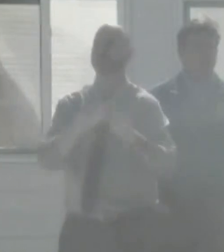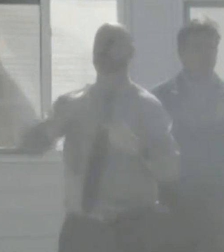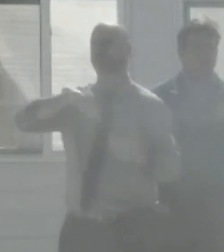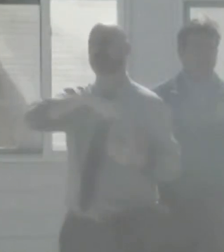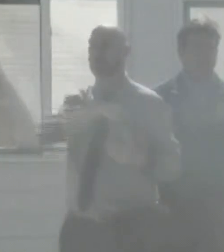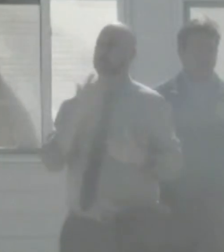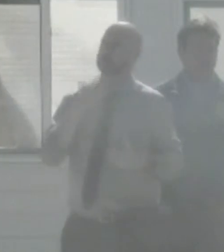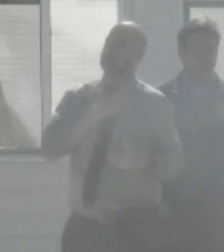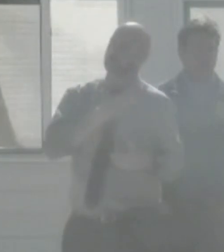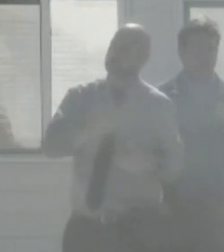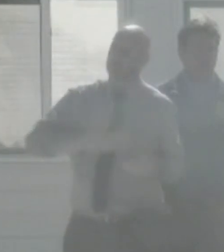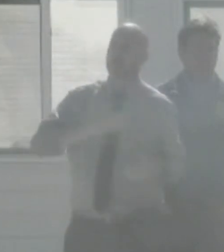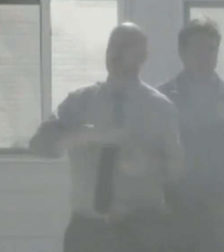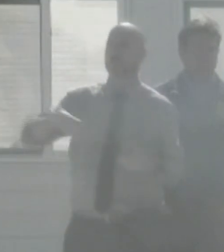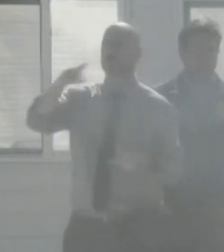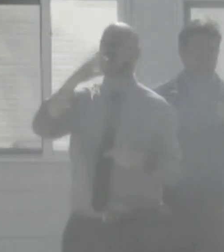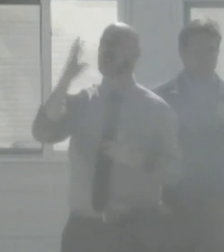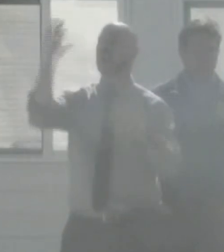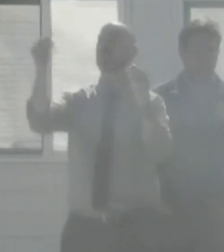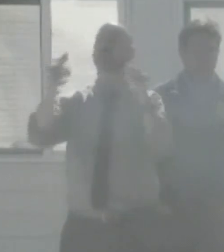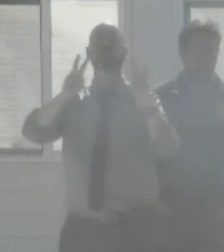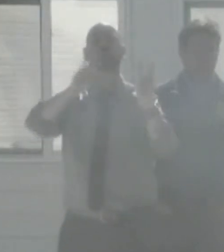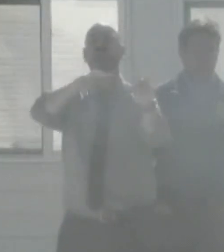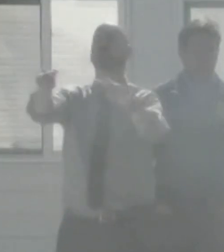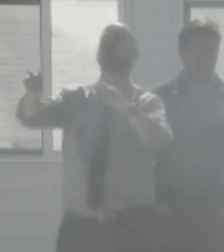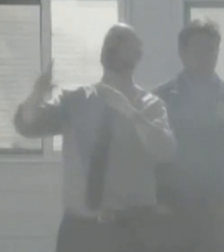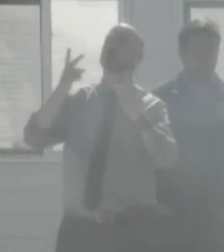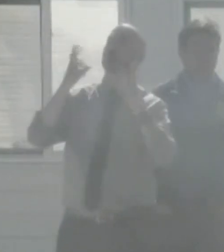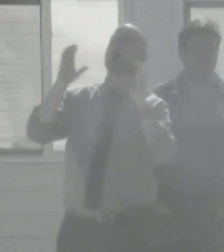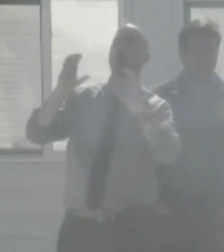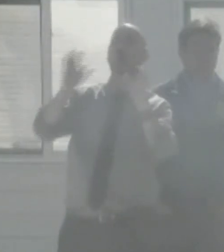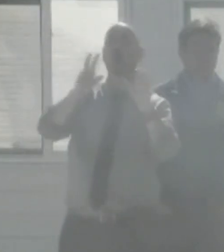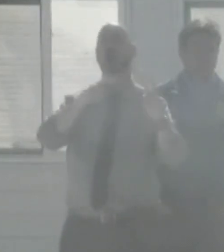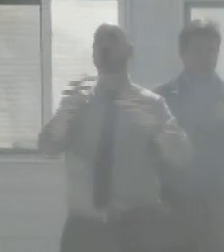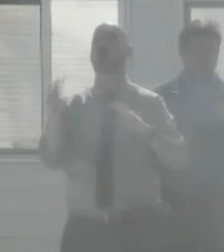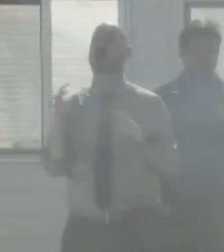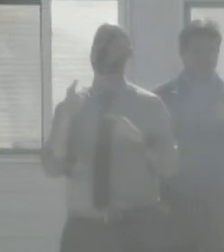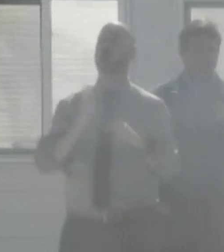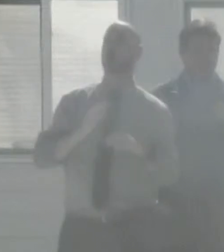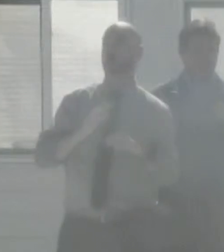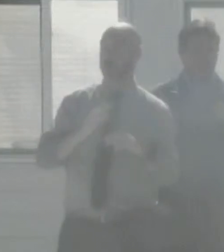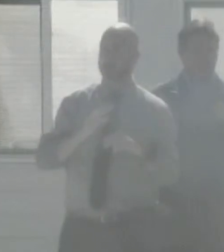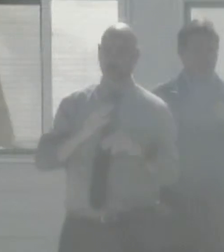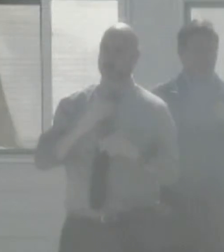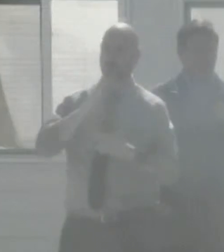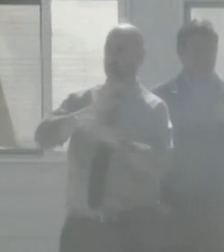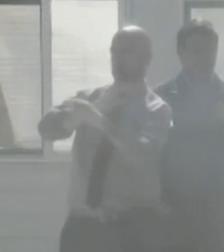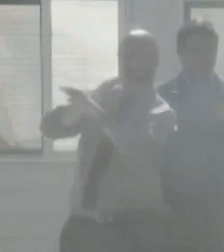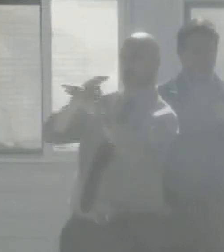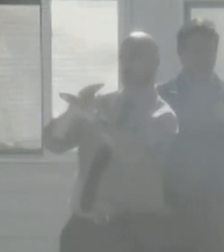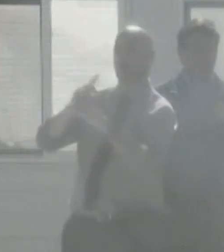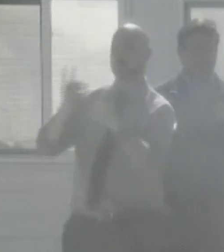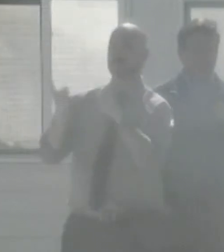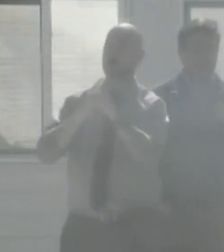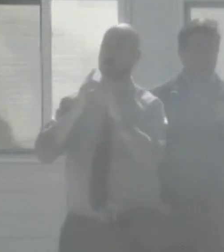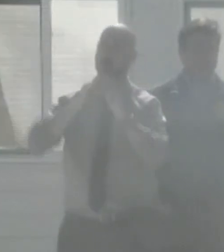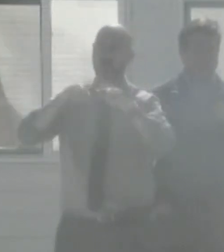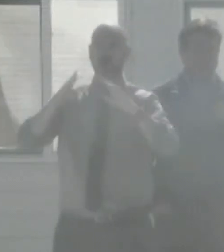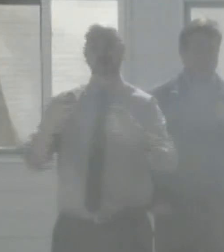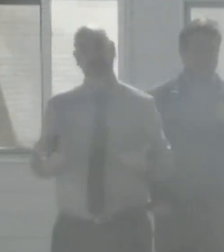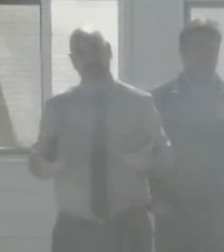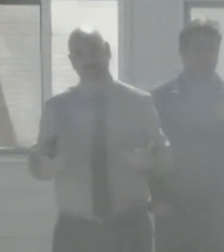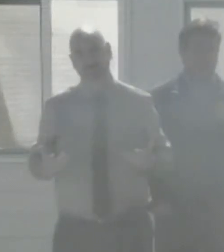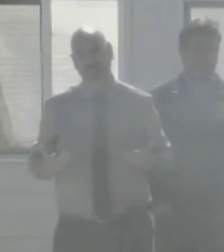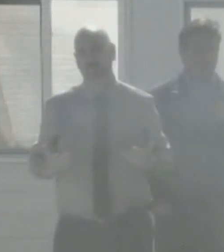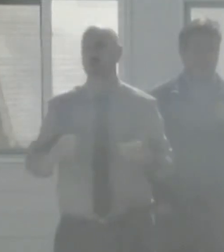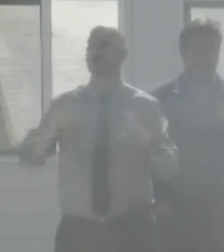out and visit impacted areas. You are inhibiting first responders by doing so. Listen to local authorities for updates on